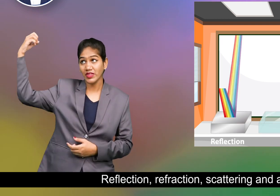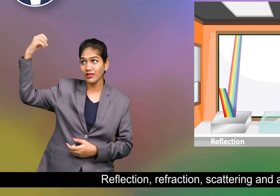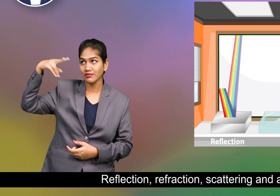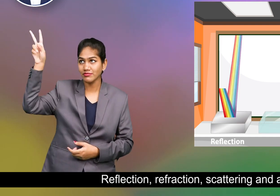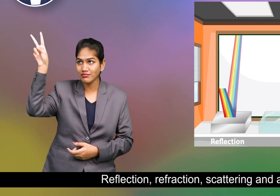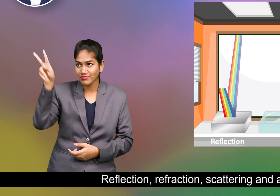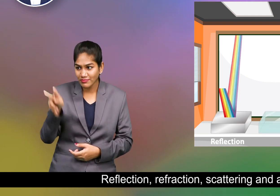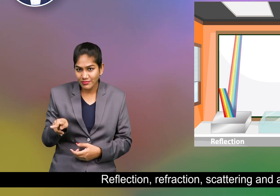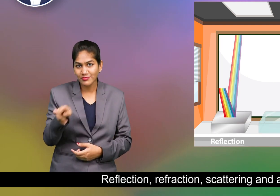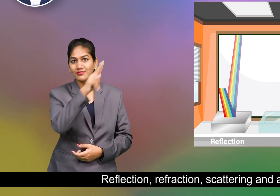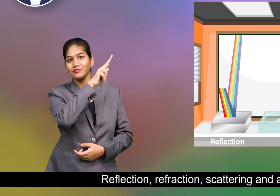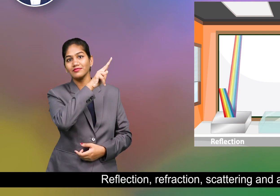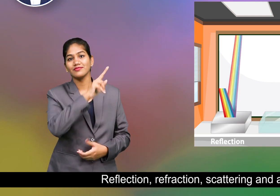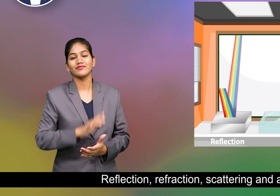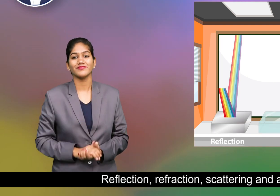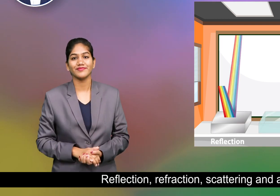reflection,